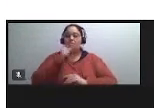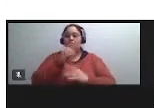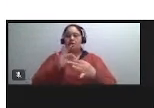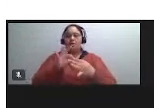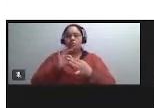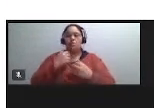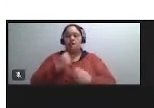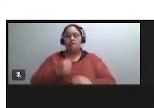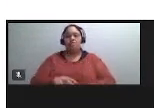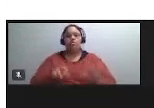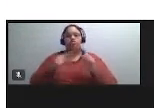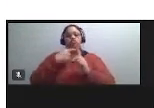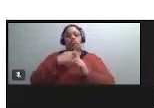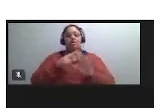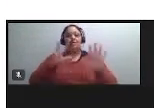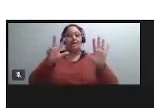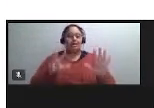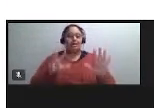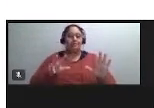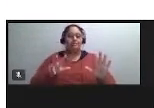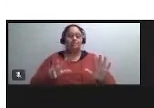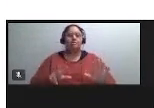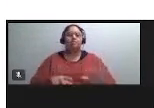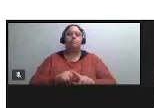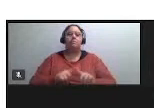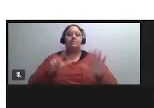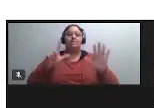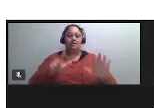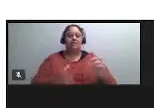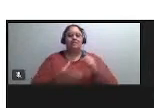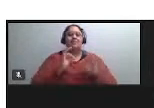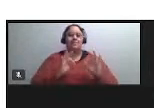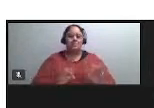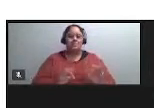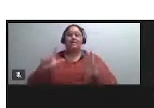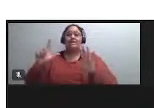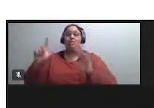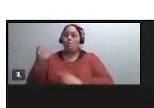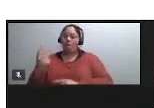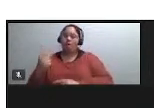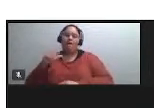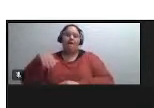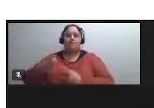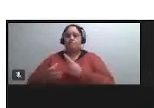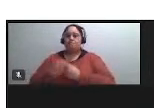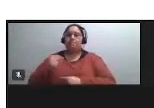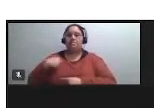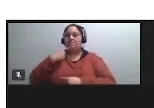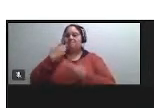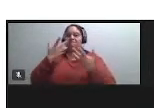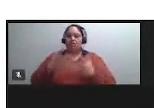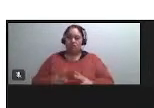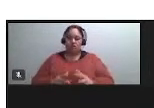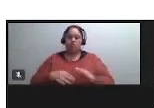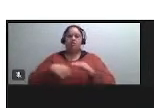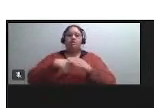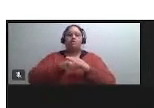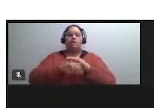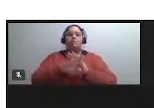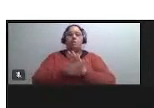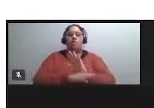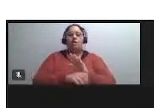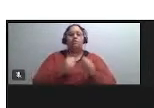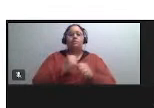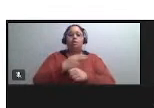We had 8 targets, of which 7 were met. One I've mentioned has not been achieved. Under the sub-program Stakeholder Management